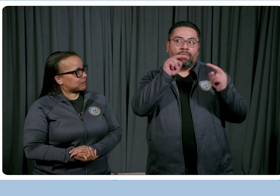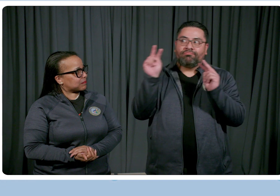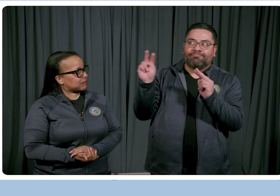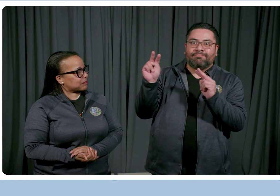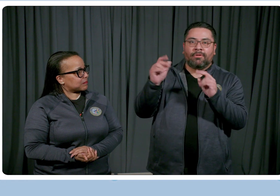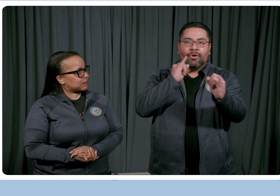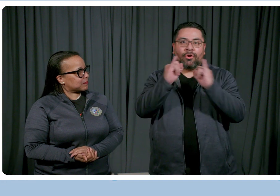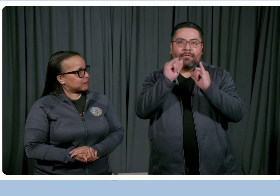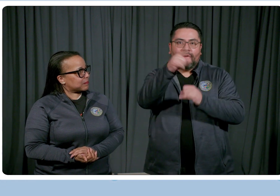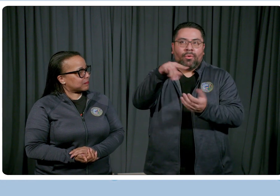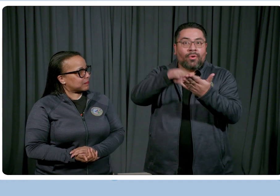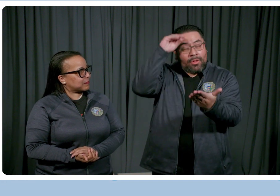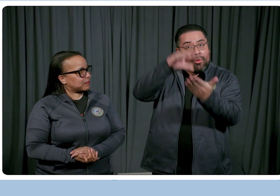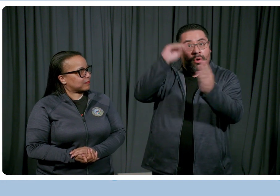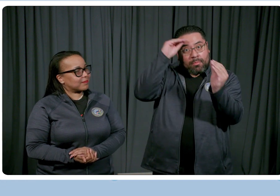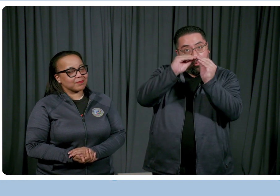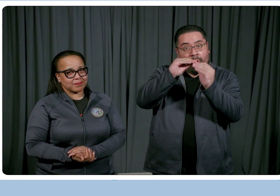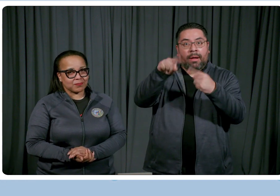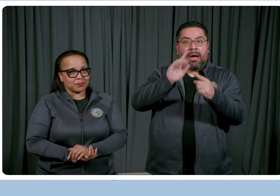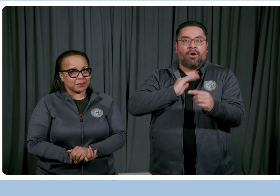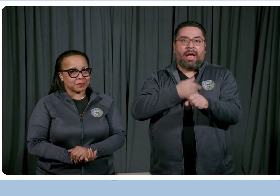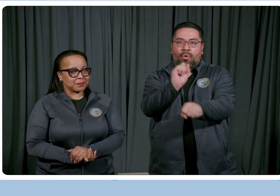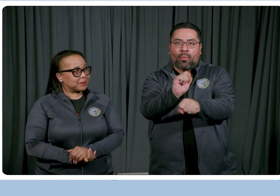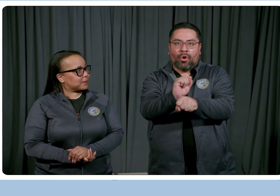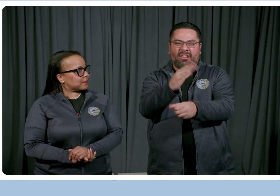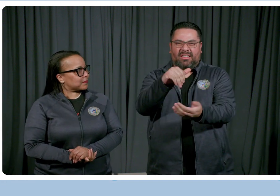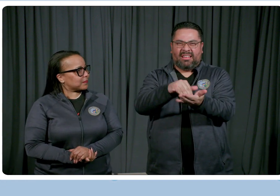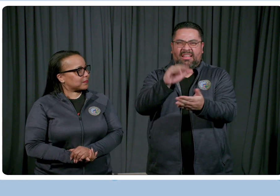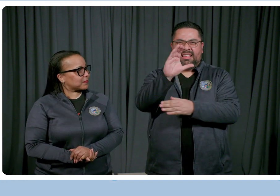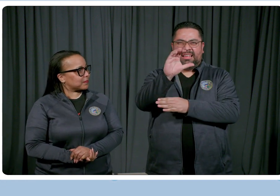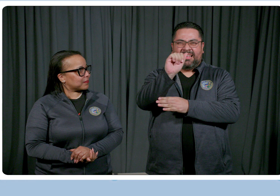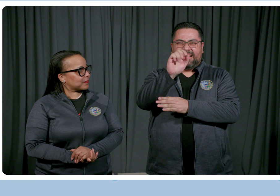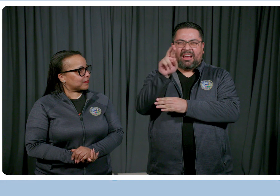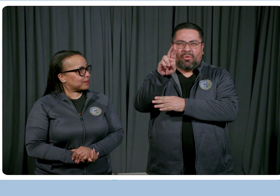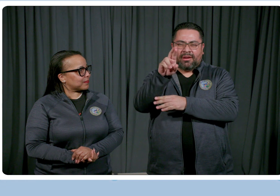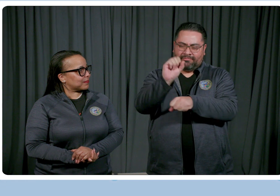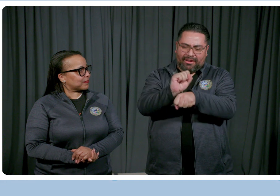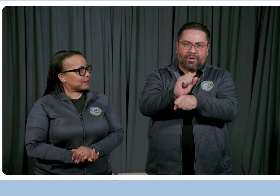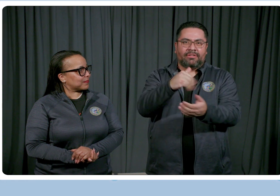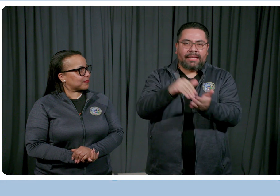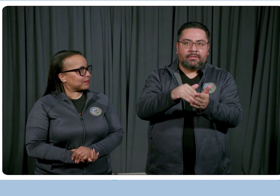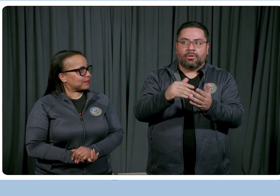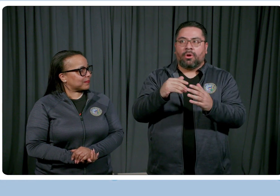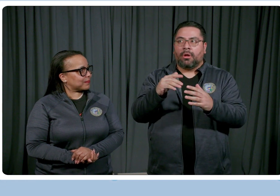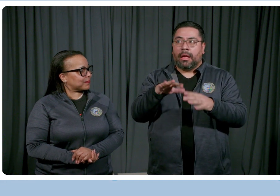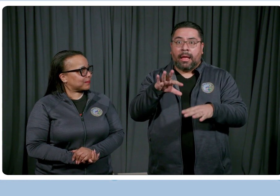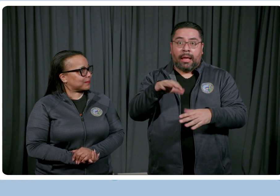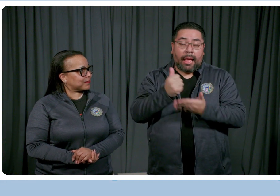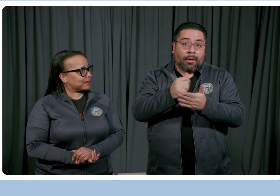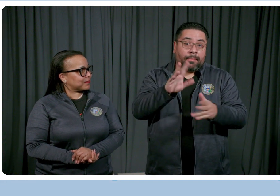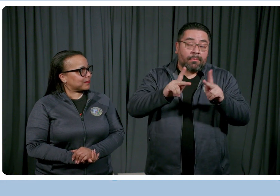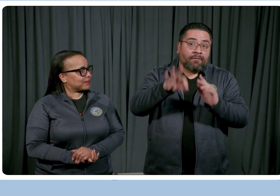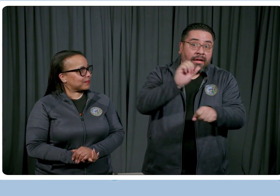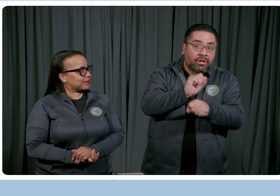to learn a little bit more about the work we do at the Career Center. We do a lot more than just help people find jobs. There's